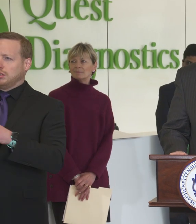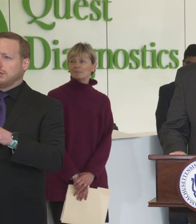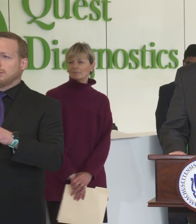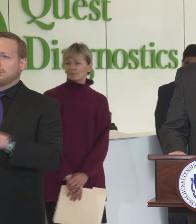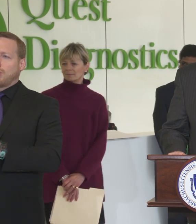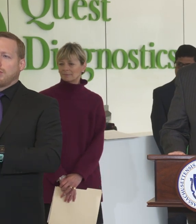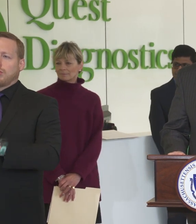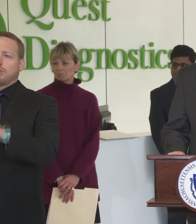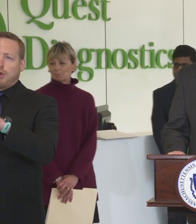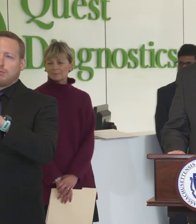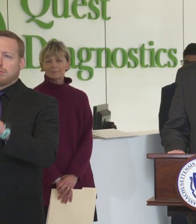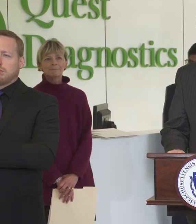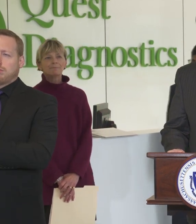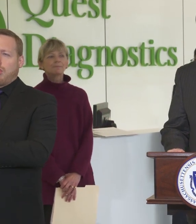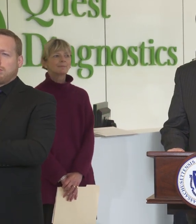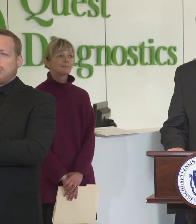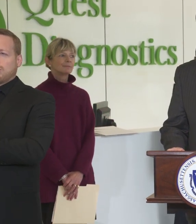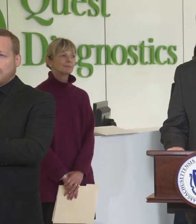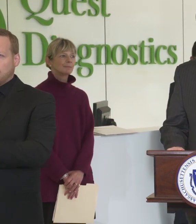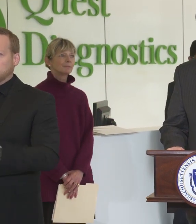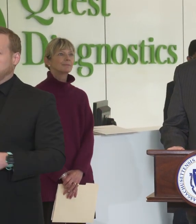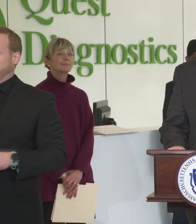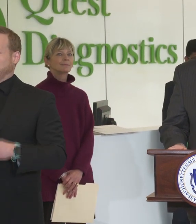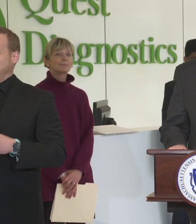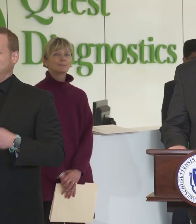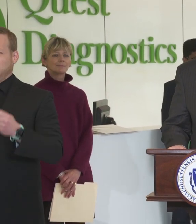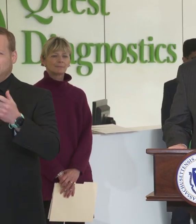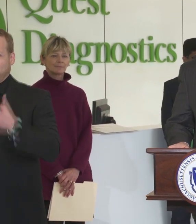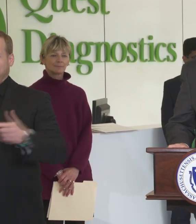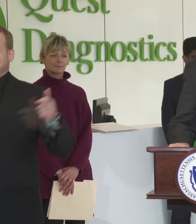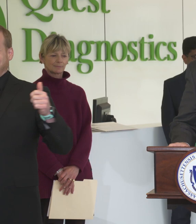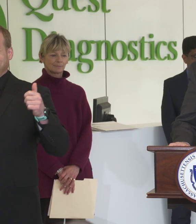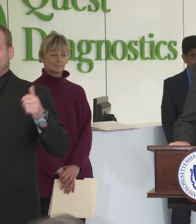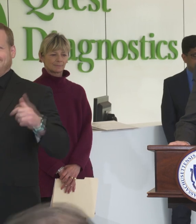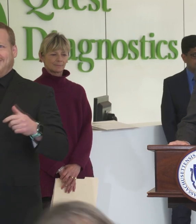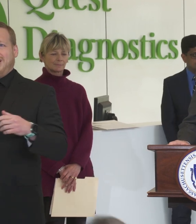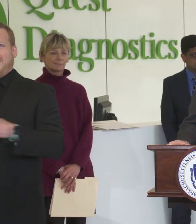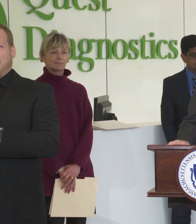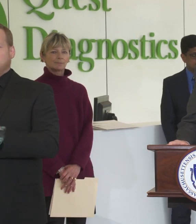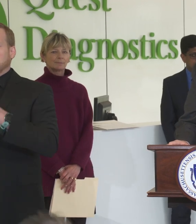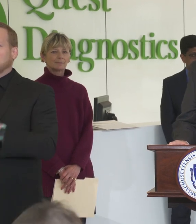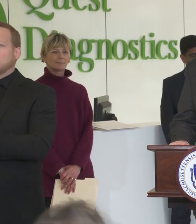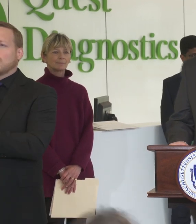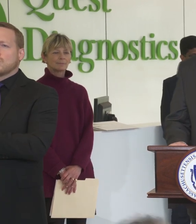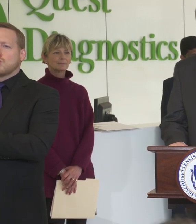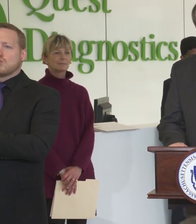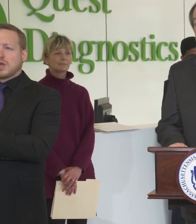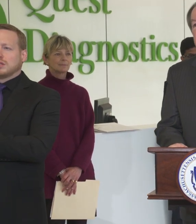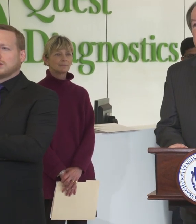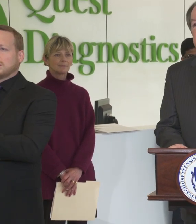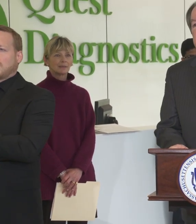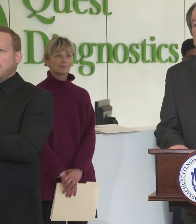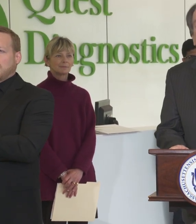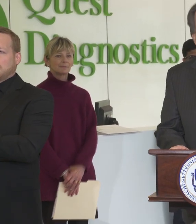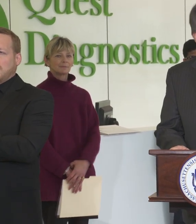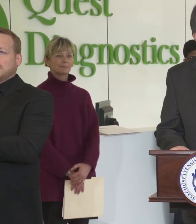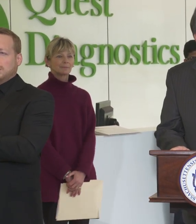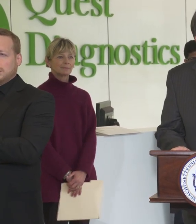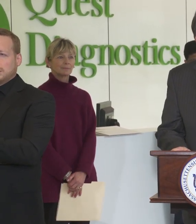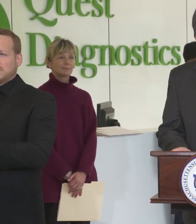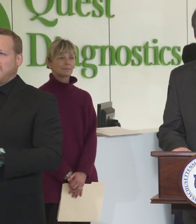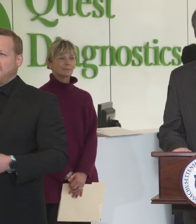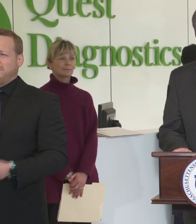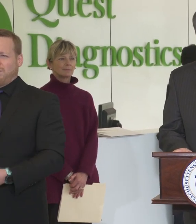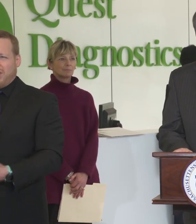Quest Diagnostics. Quest Diagnostics is proud to say that all 45,000 people at Quest Diagnostics are working